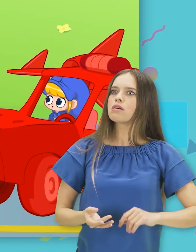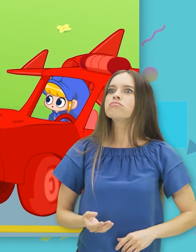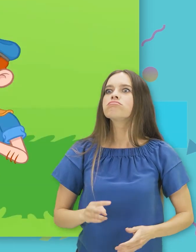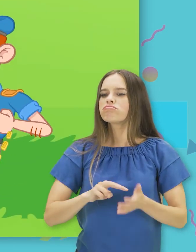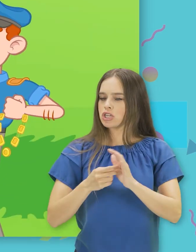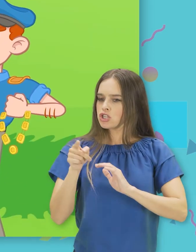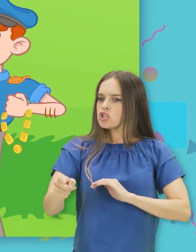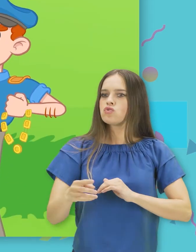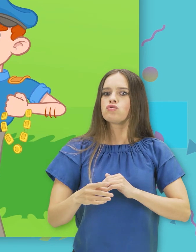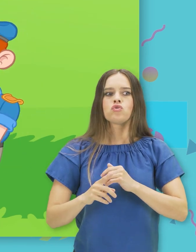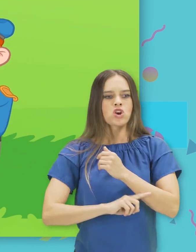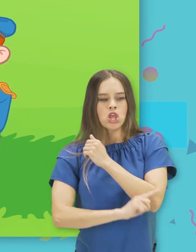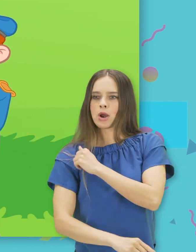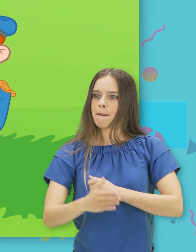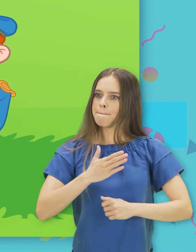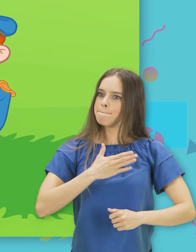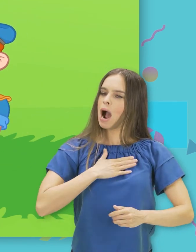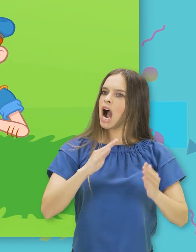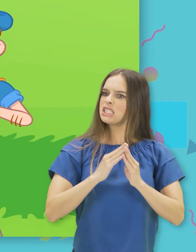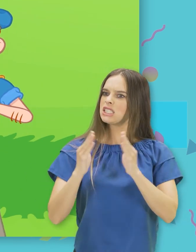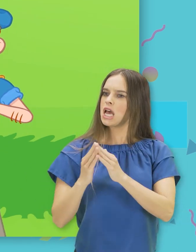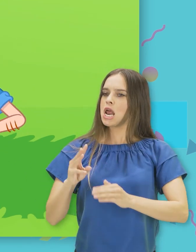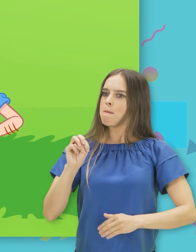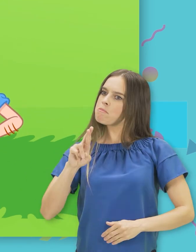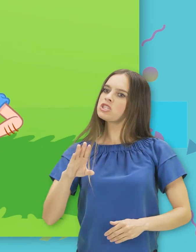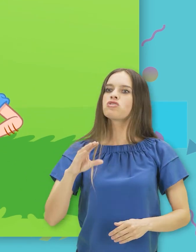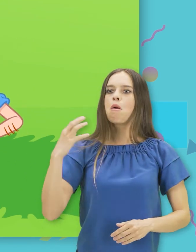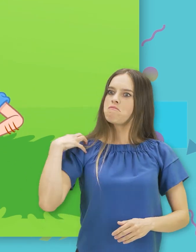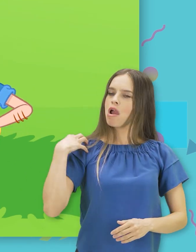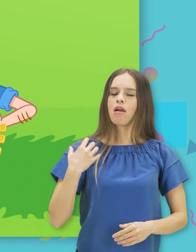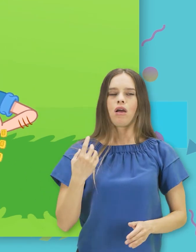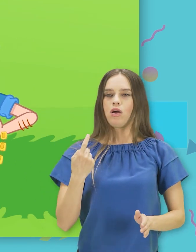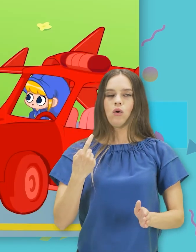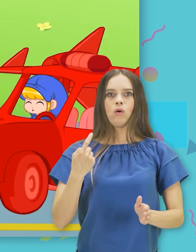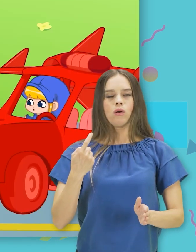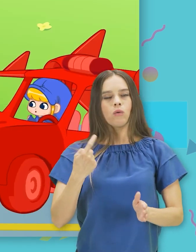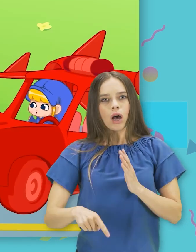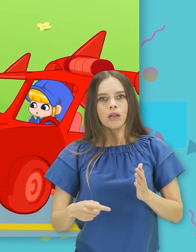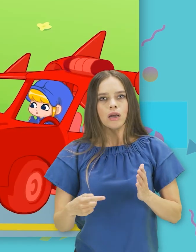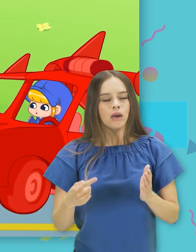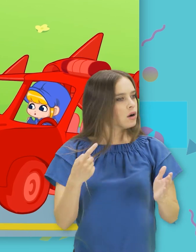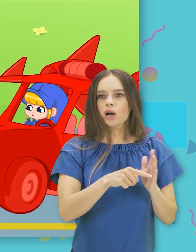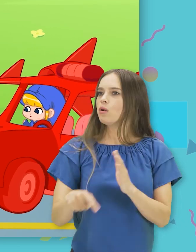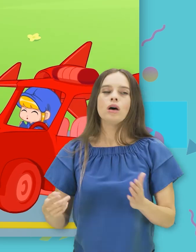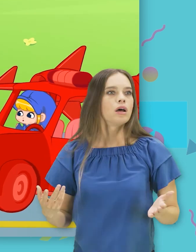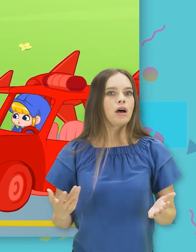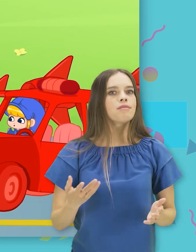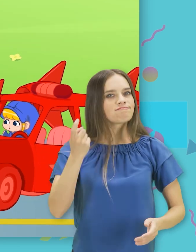was you who was littering in my city, Mr. Mayor What? I will have to write you a